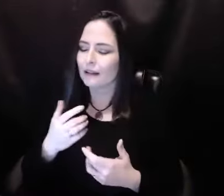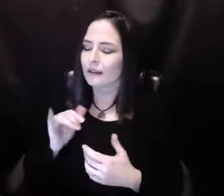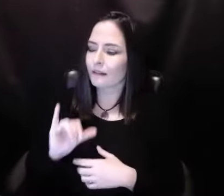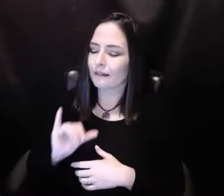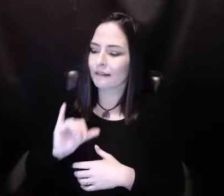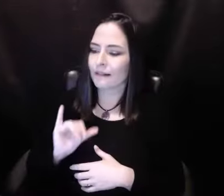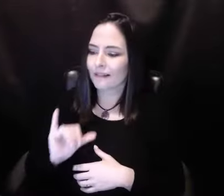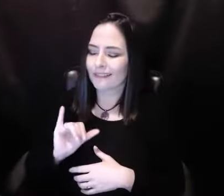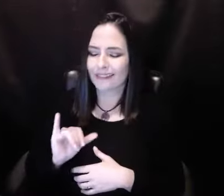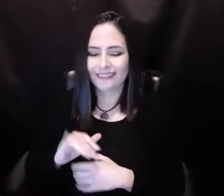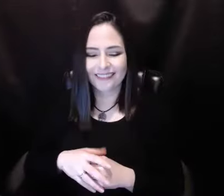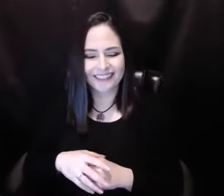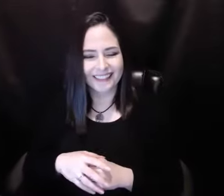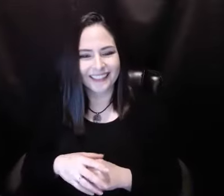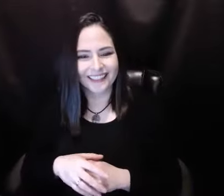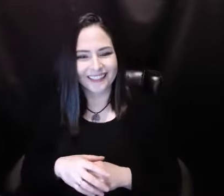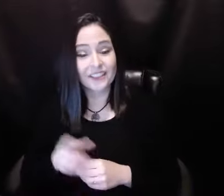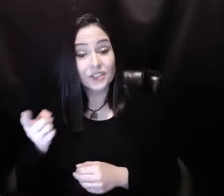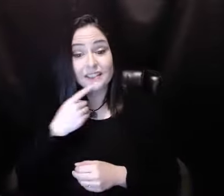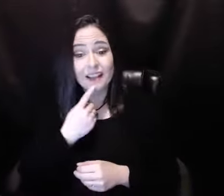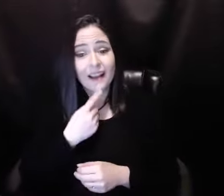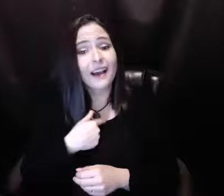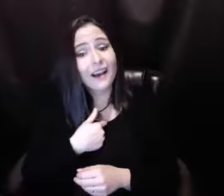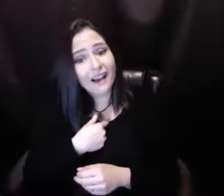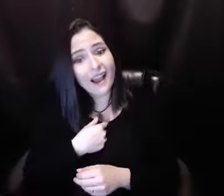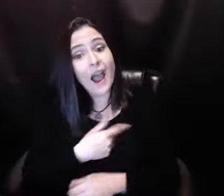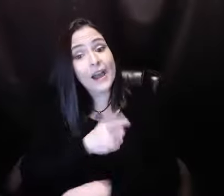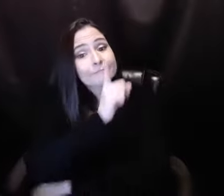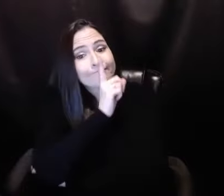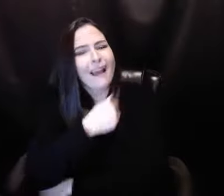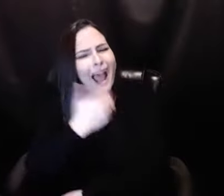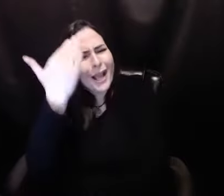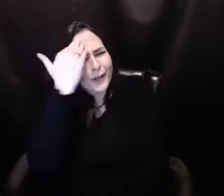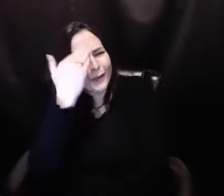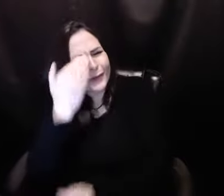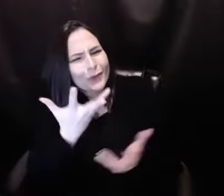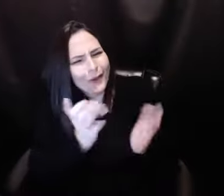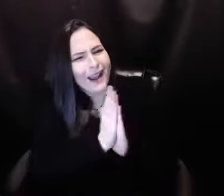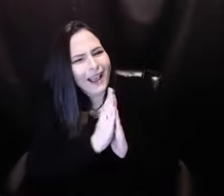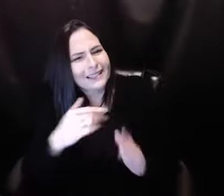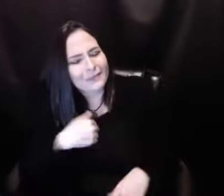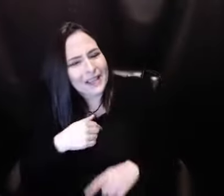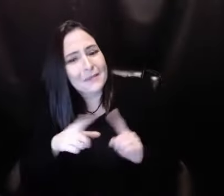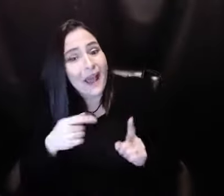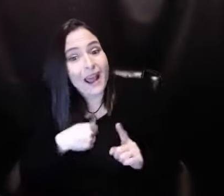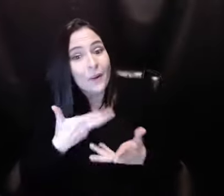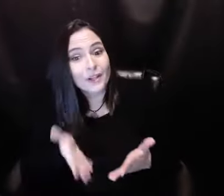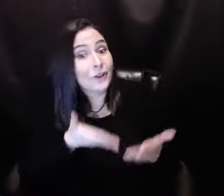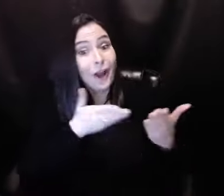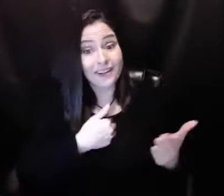That was a real fight." And she goes, "I had to keep my mouth shut and not say, I'll